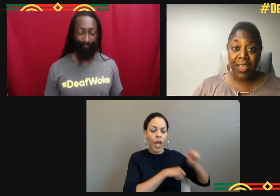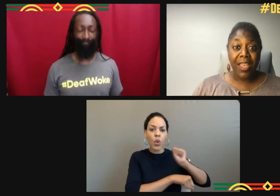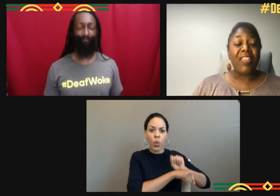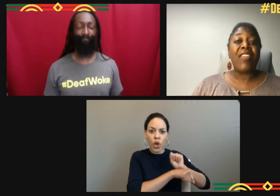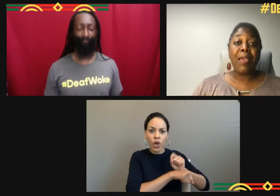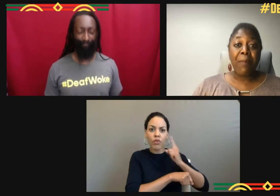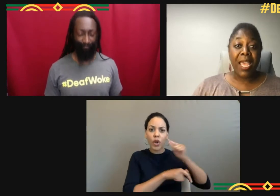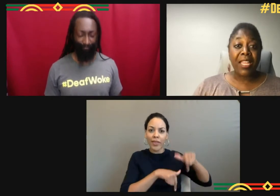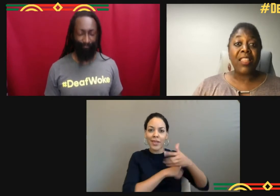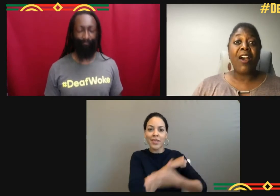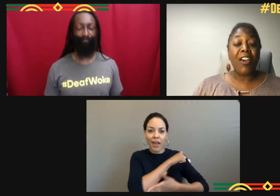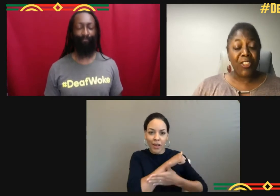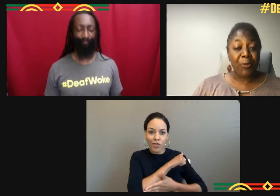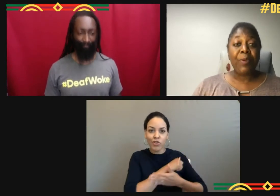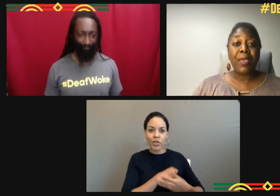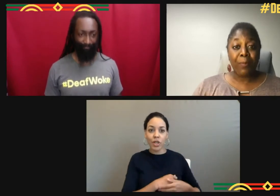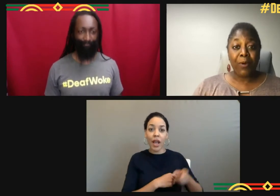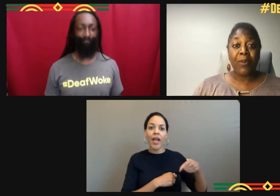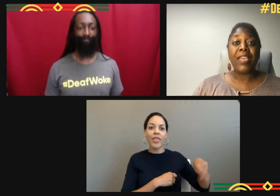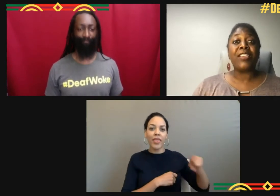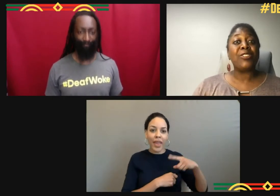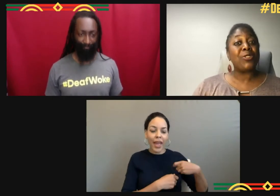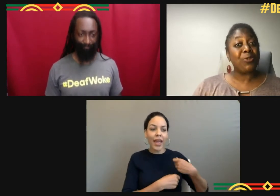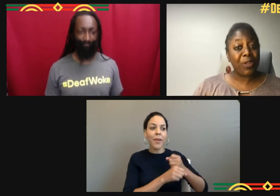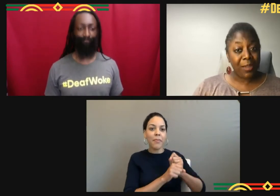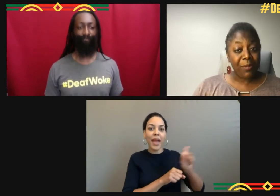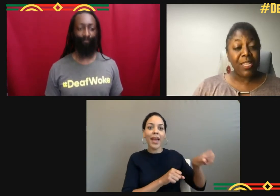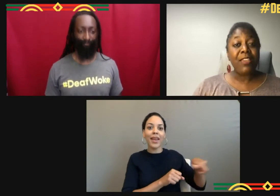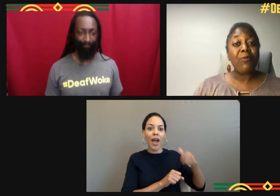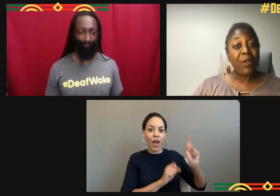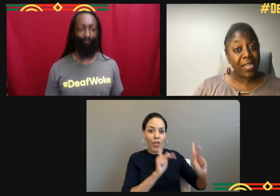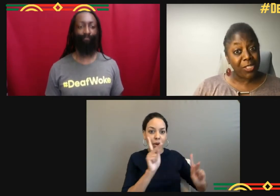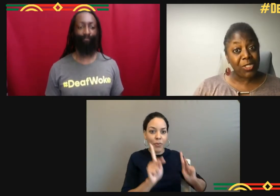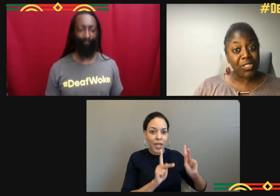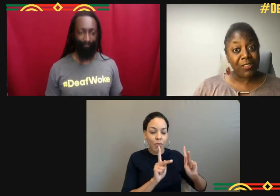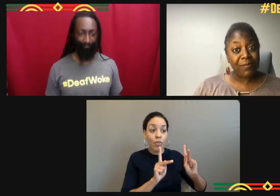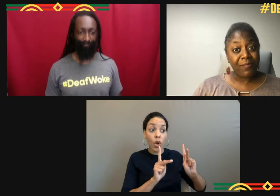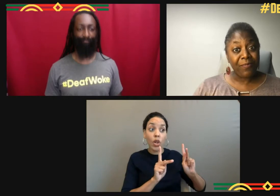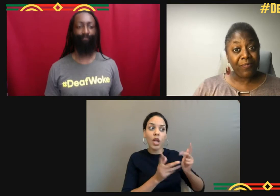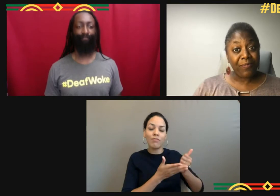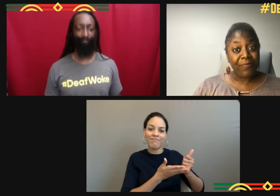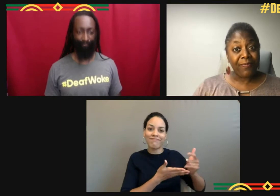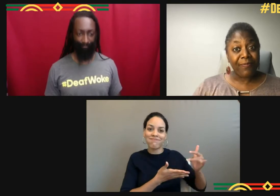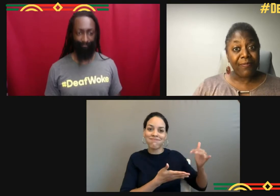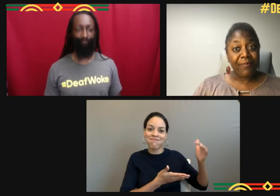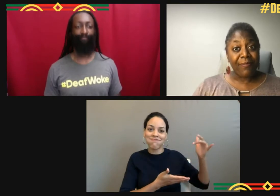country. They made other people extremely rich.